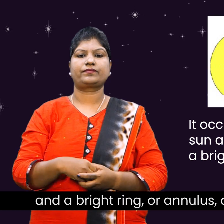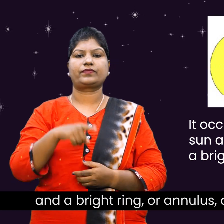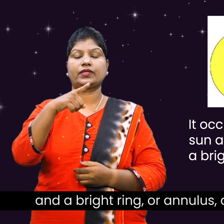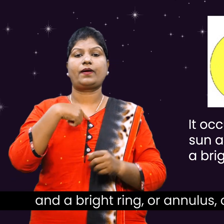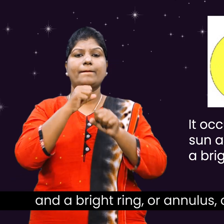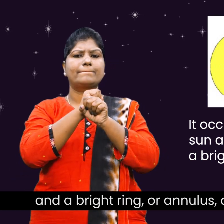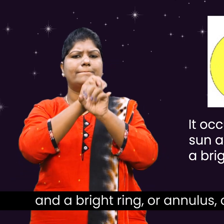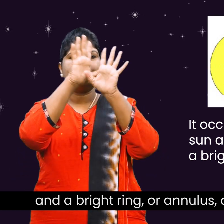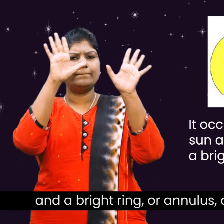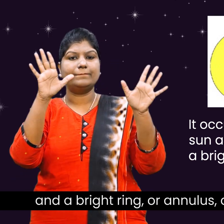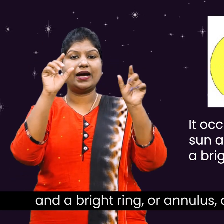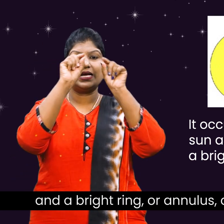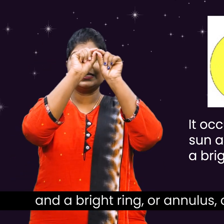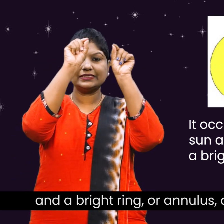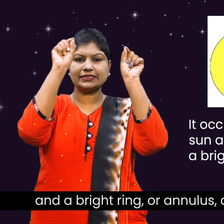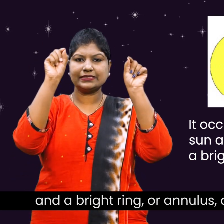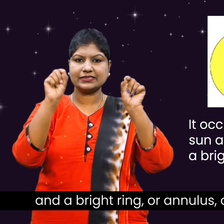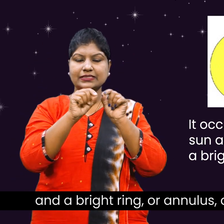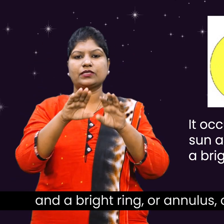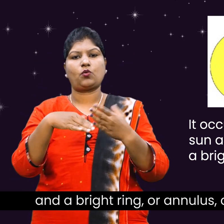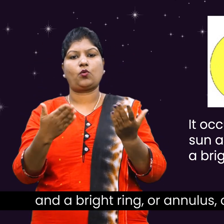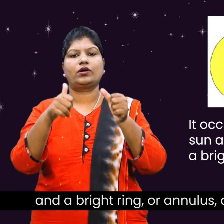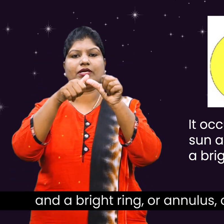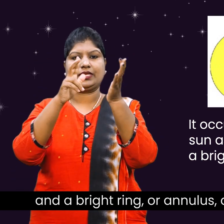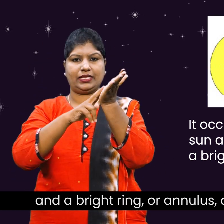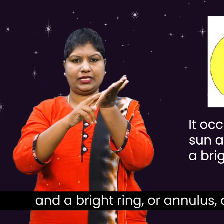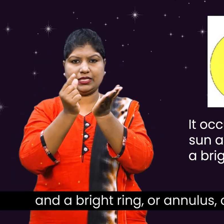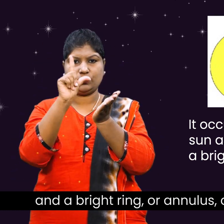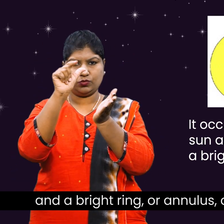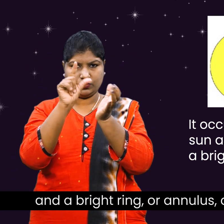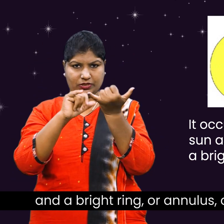bright ring or annulus